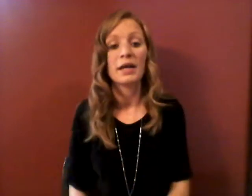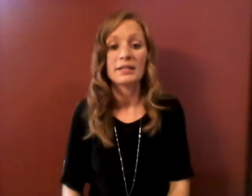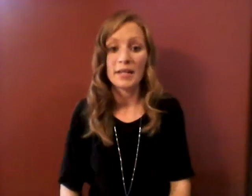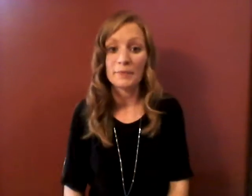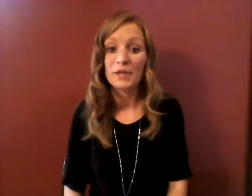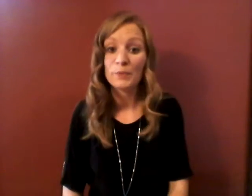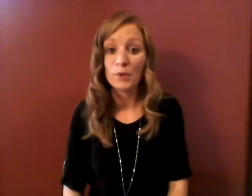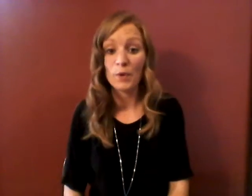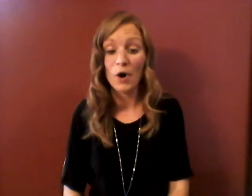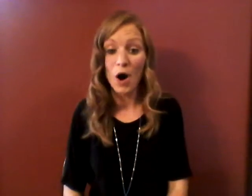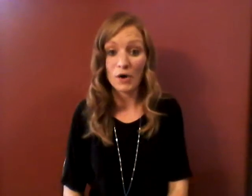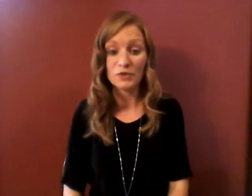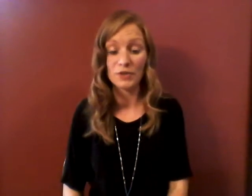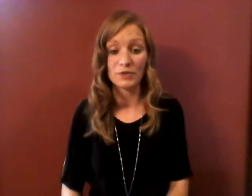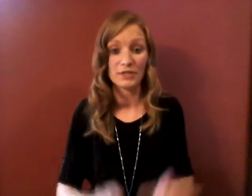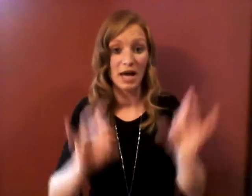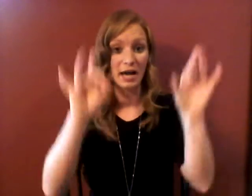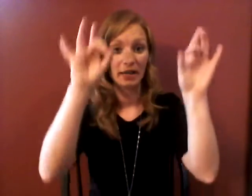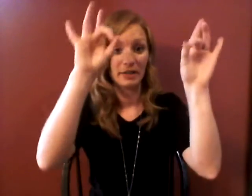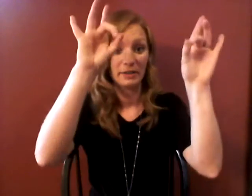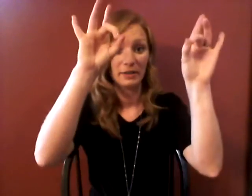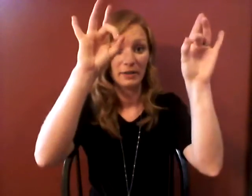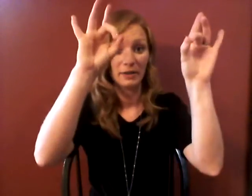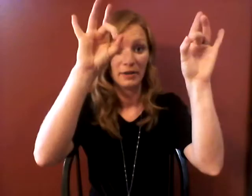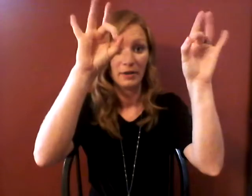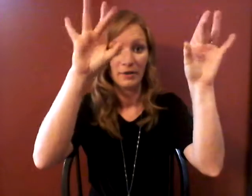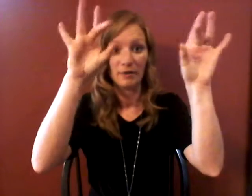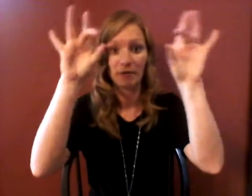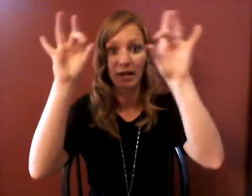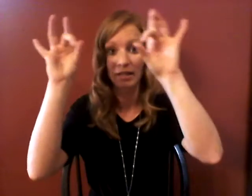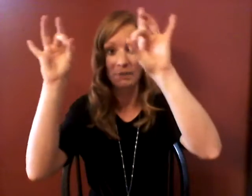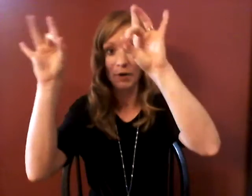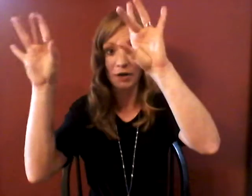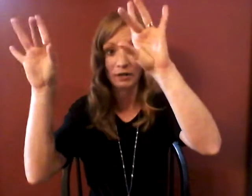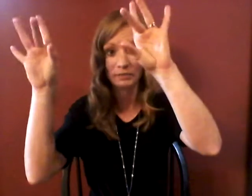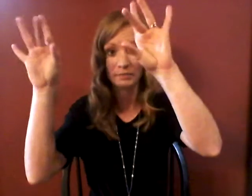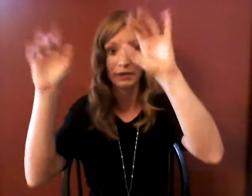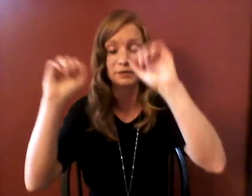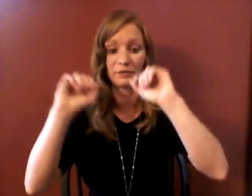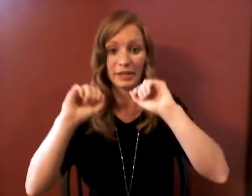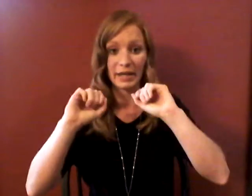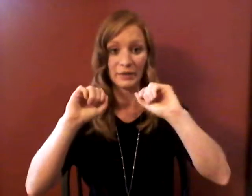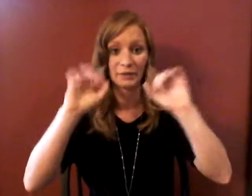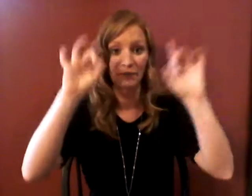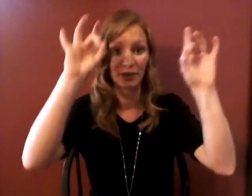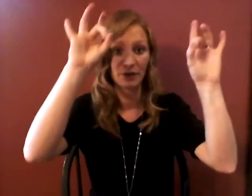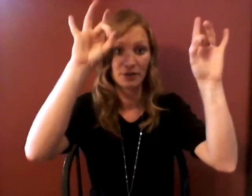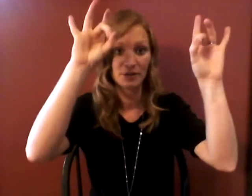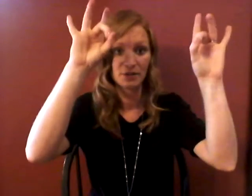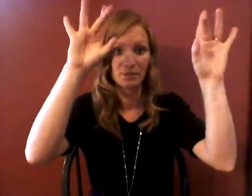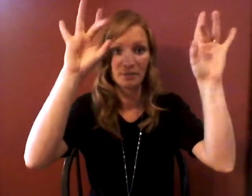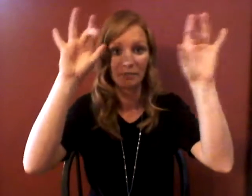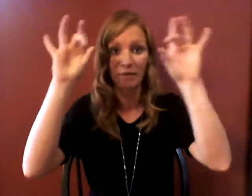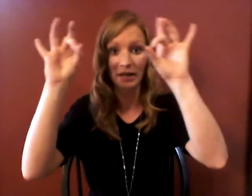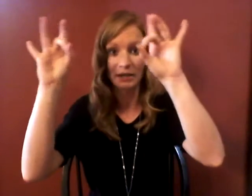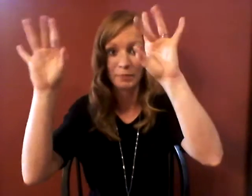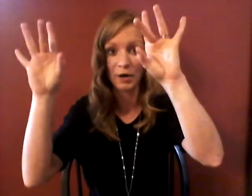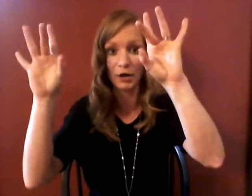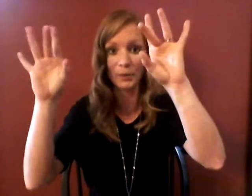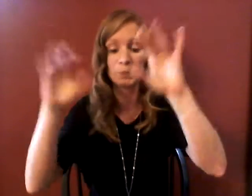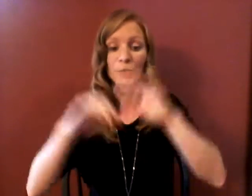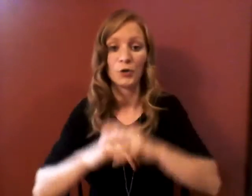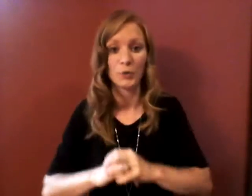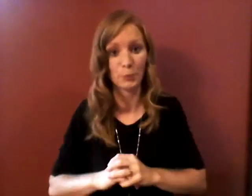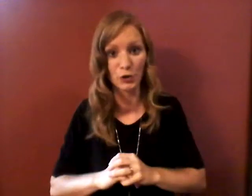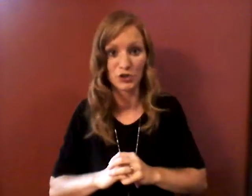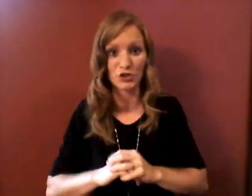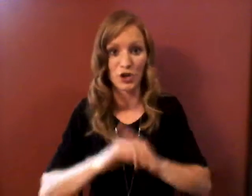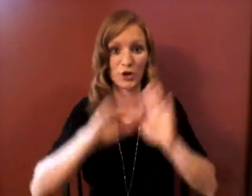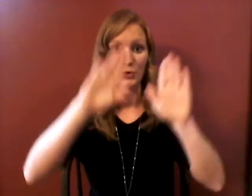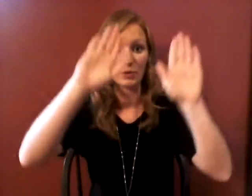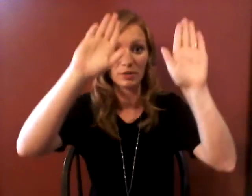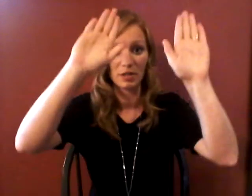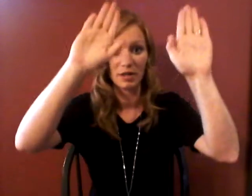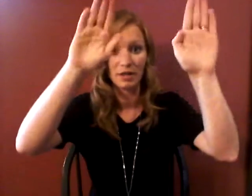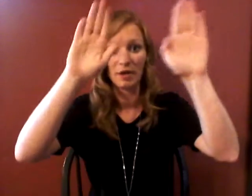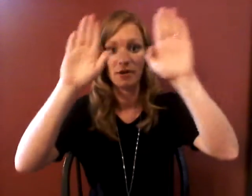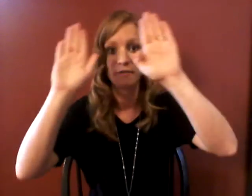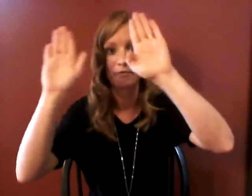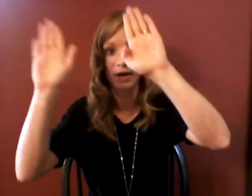Some people will also sign volleyball and flick out the fingers. Volleyball. Your book shows